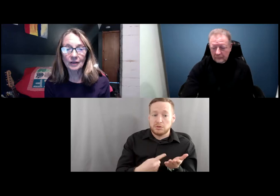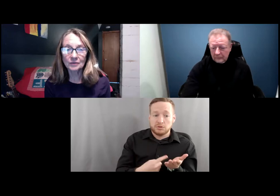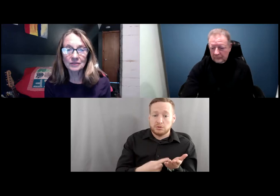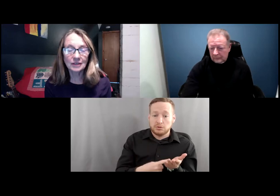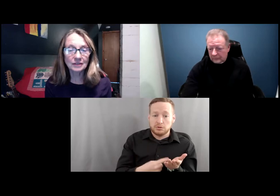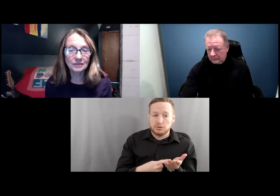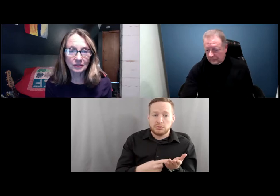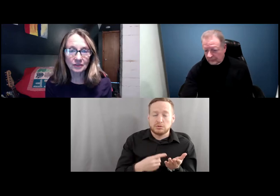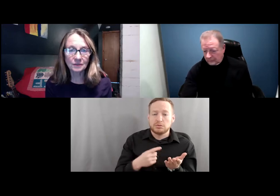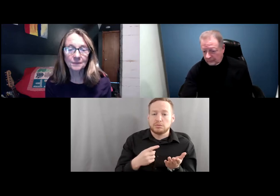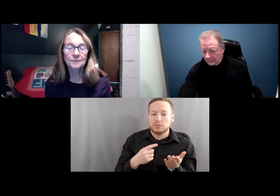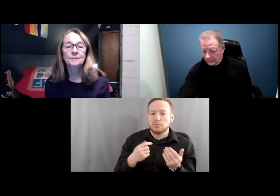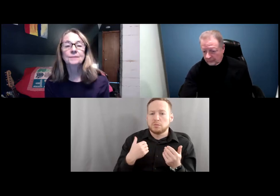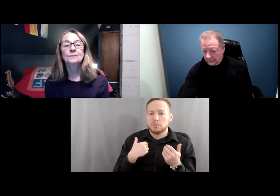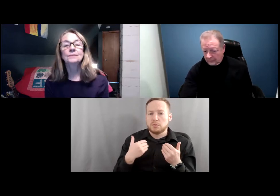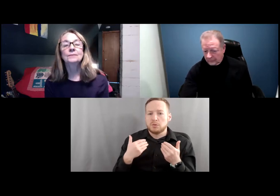Okay, I don't see any discussion.